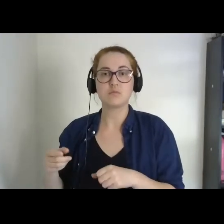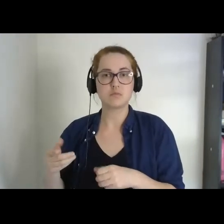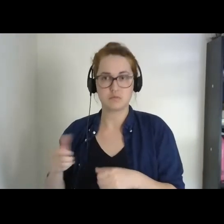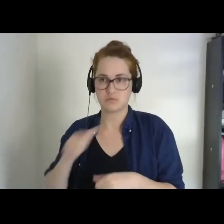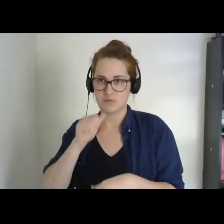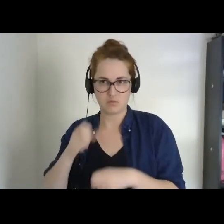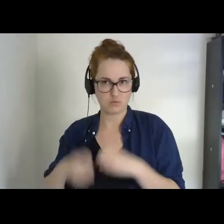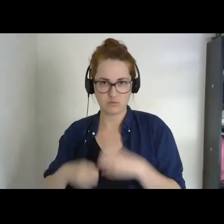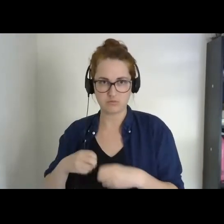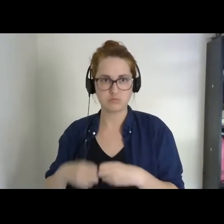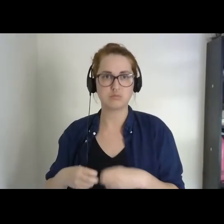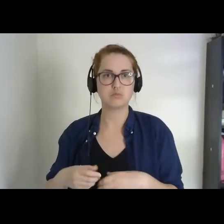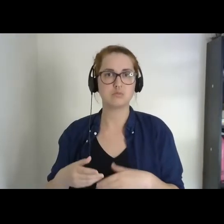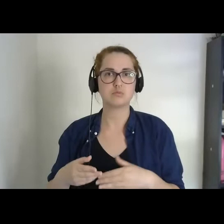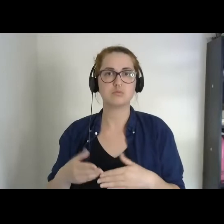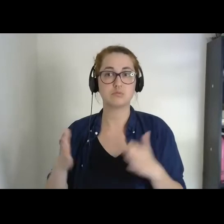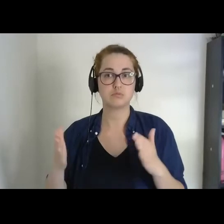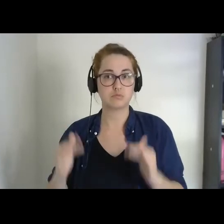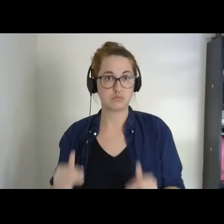So let me just move the slide.